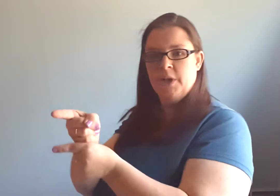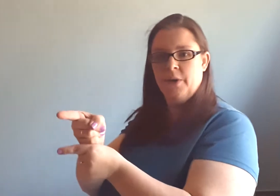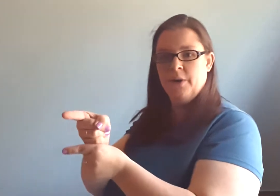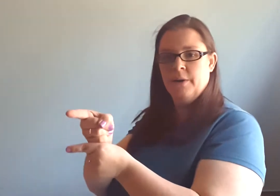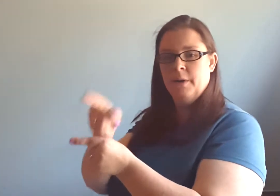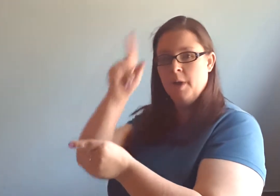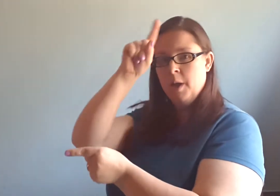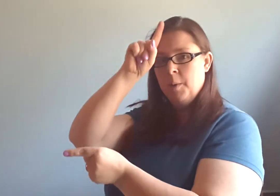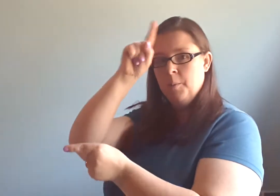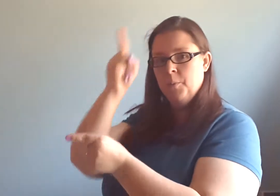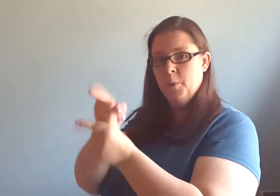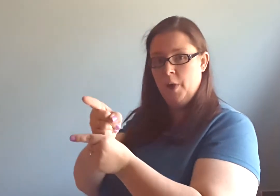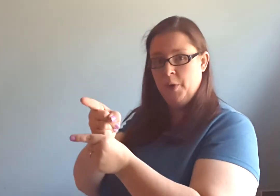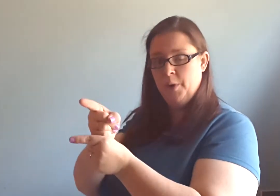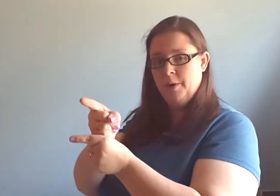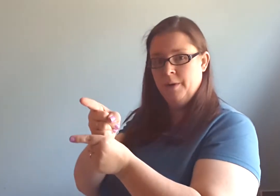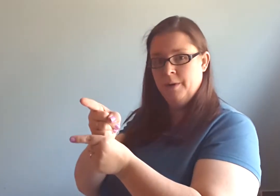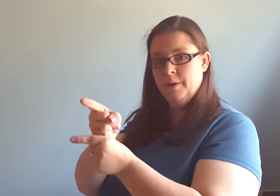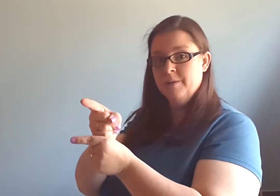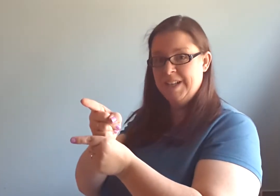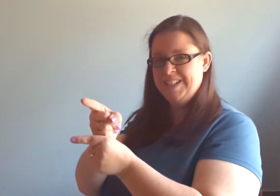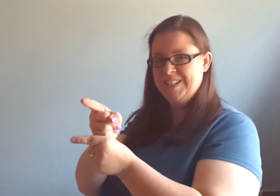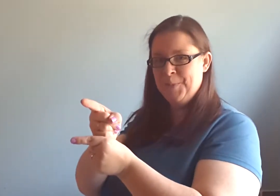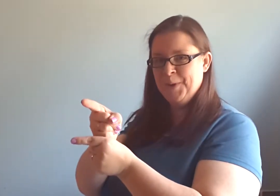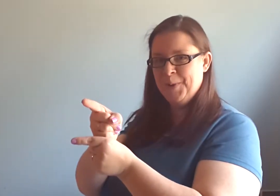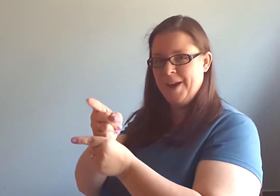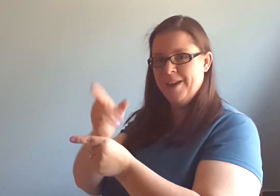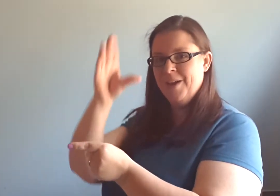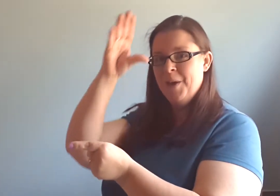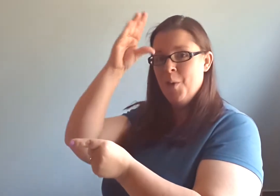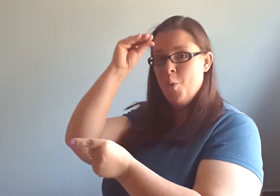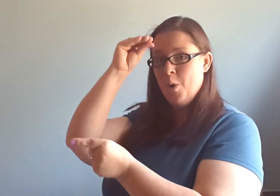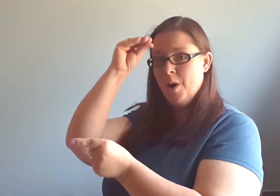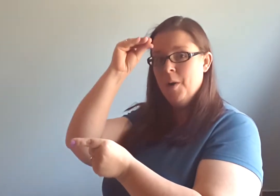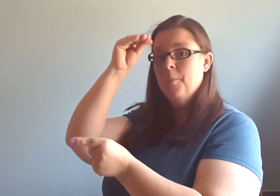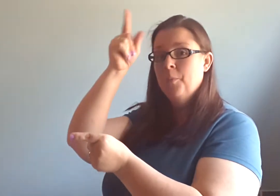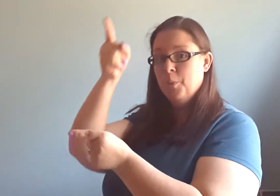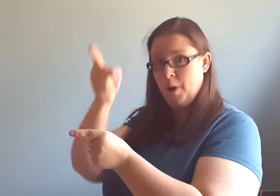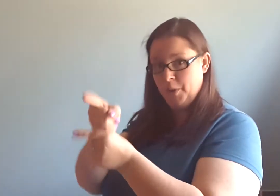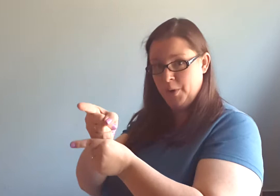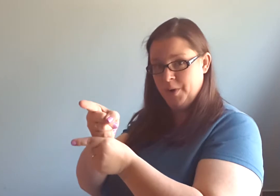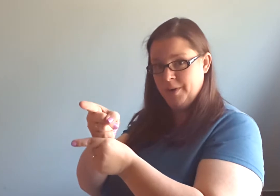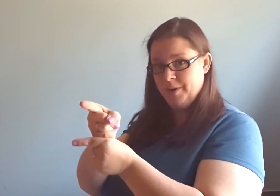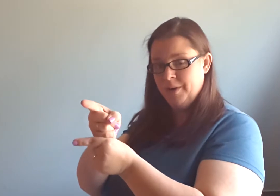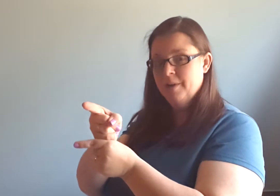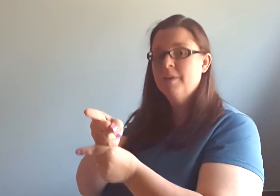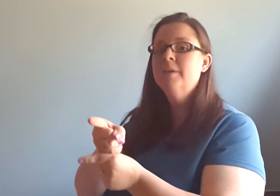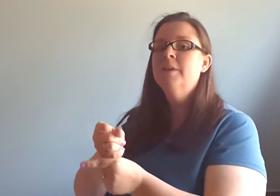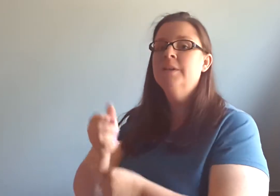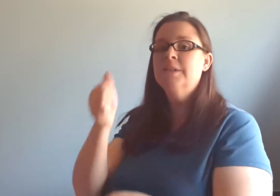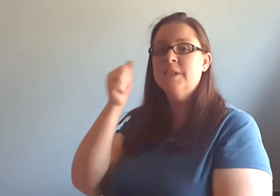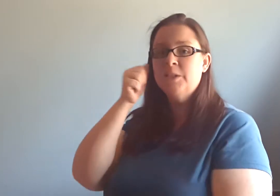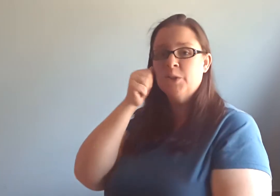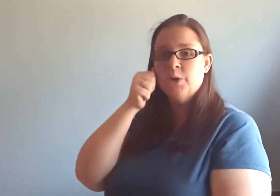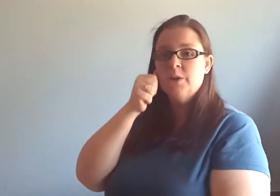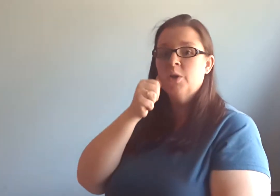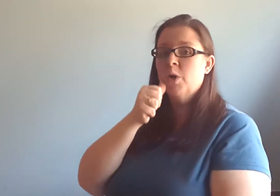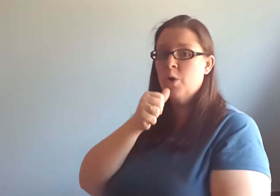other. Brother. That's a simpler way. Or brother. Sister,